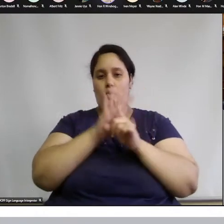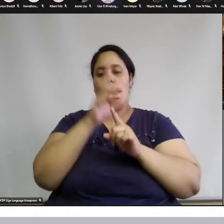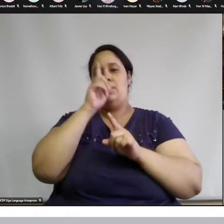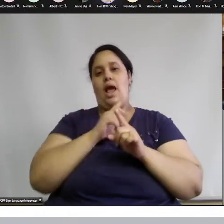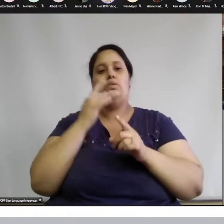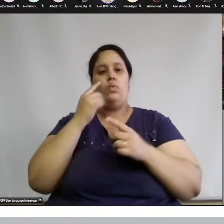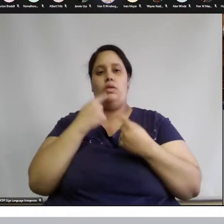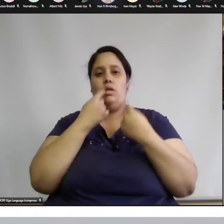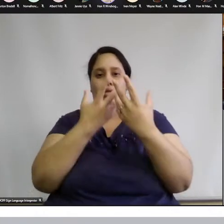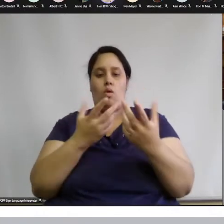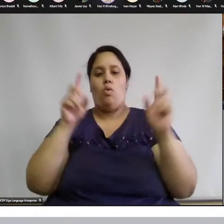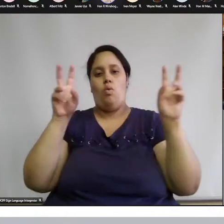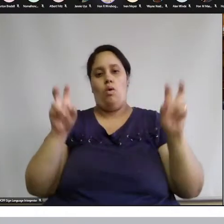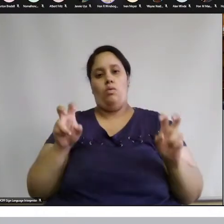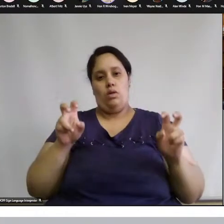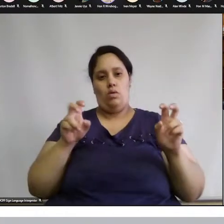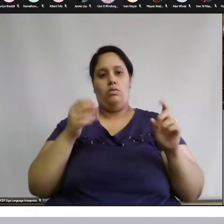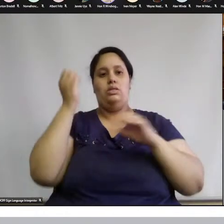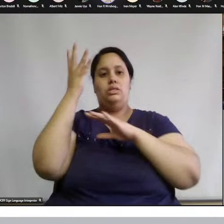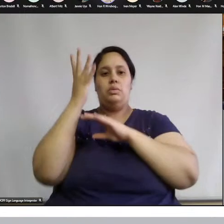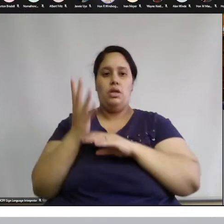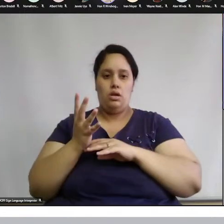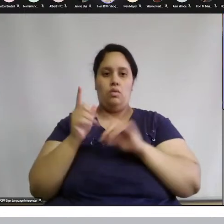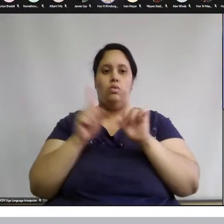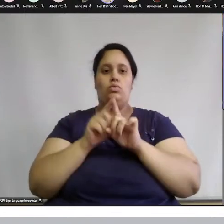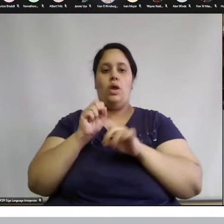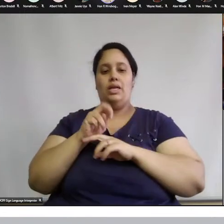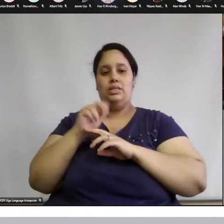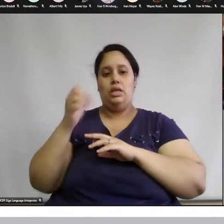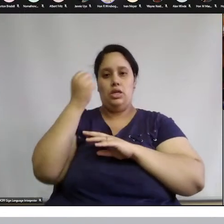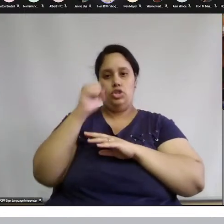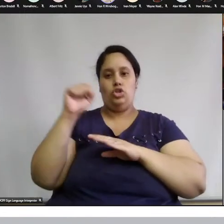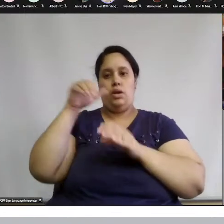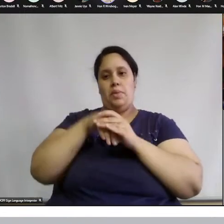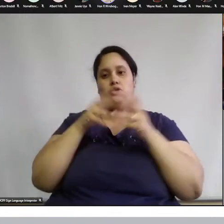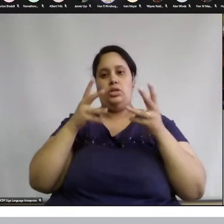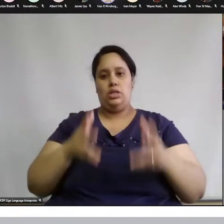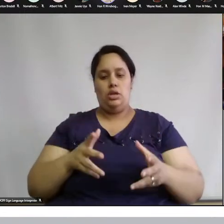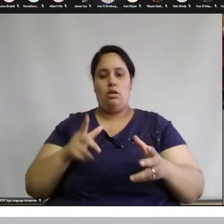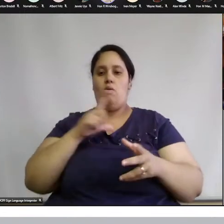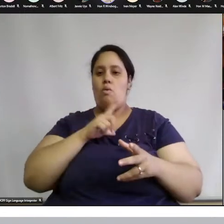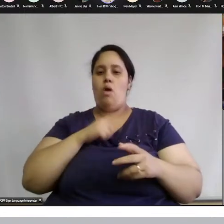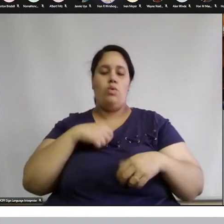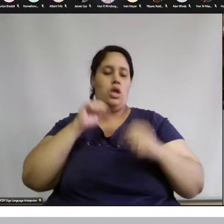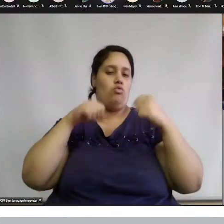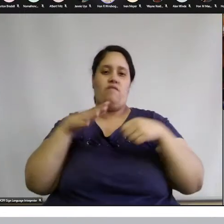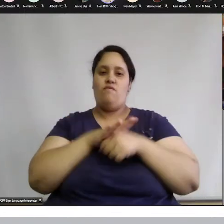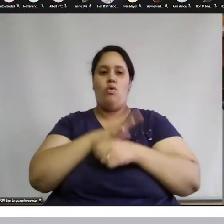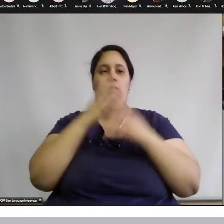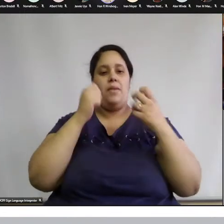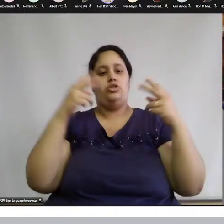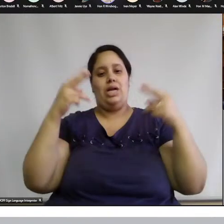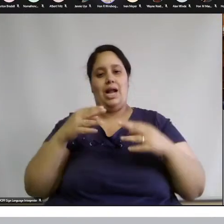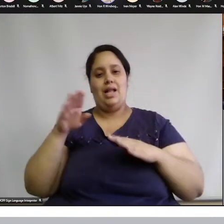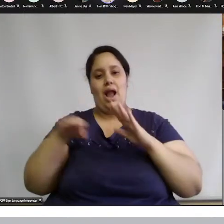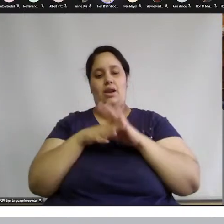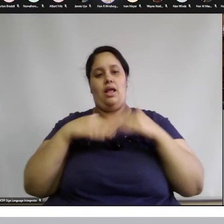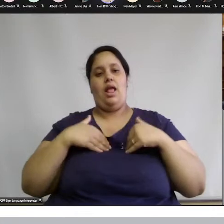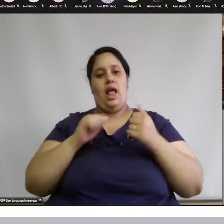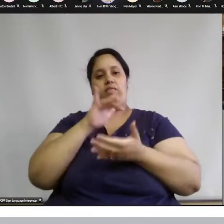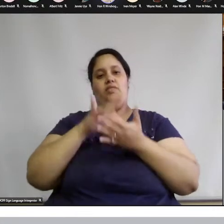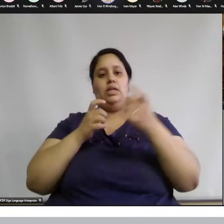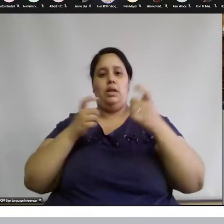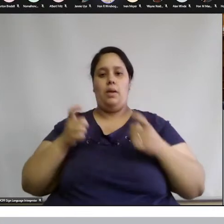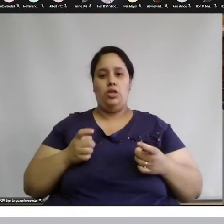told," quote close. Speaker, the ANC rejects this budget as it does not agree with the budget cuts under health facility